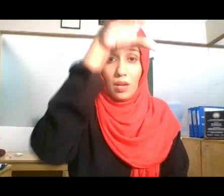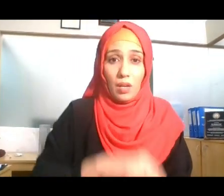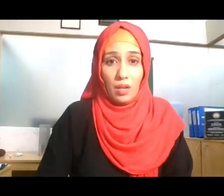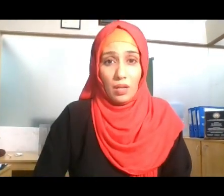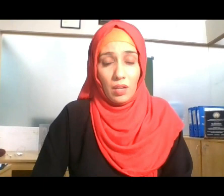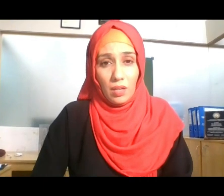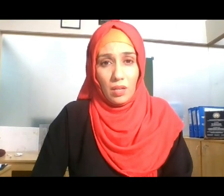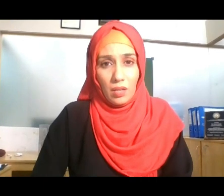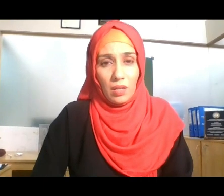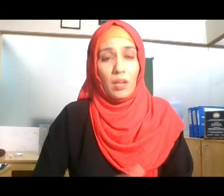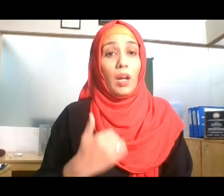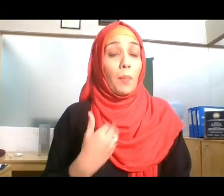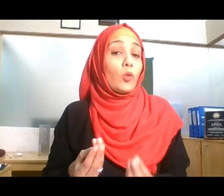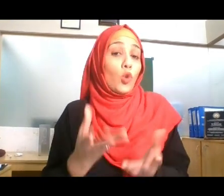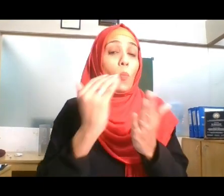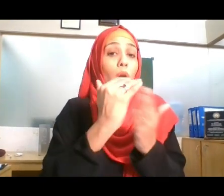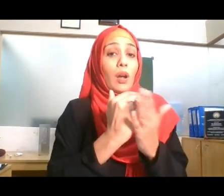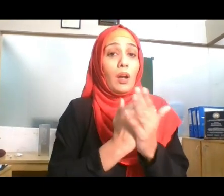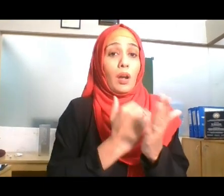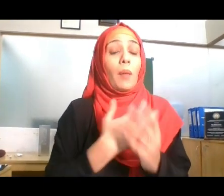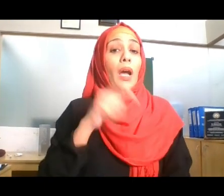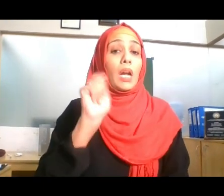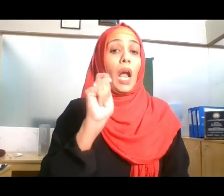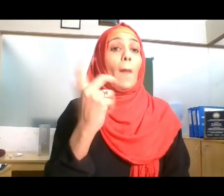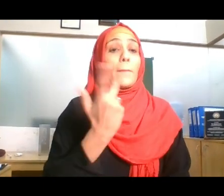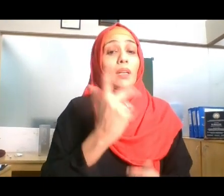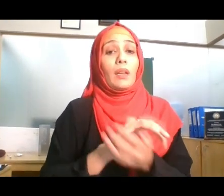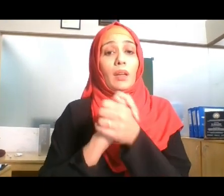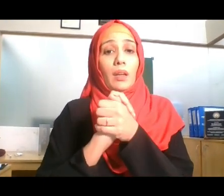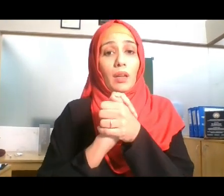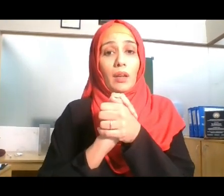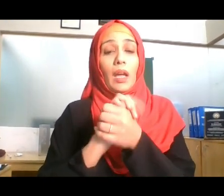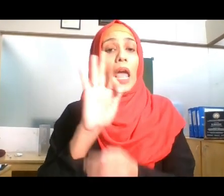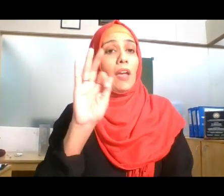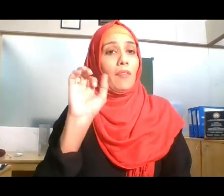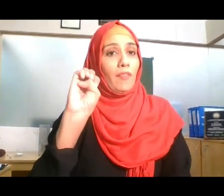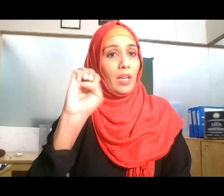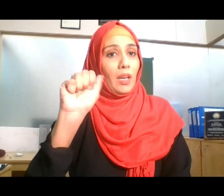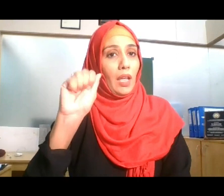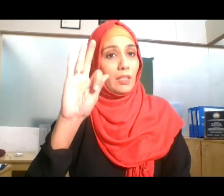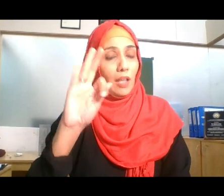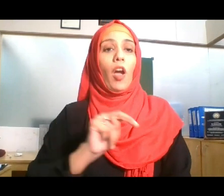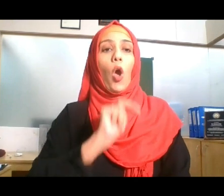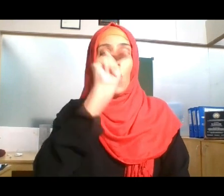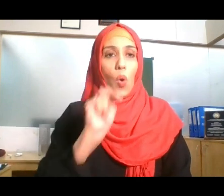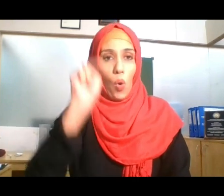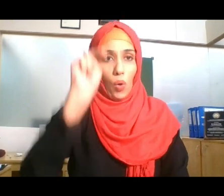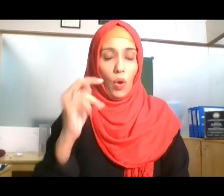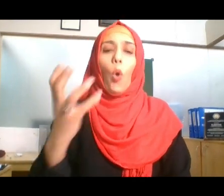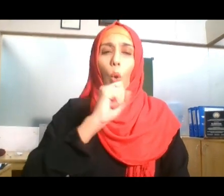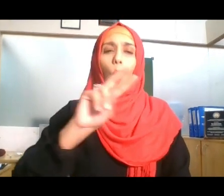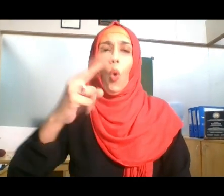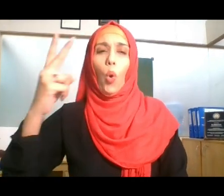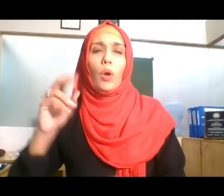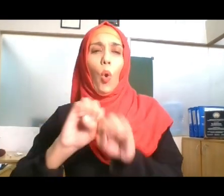the new initiatives that we're working on with FESF and now PDP, amongst others